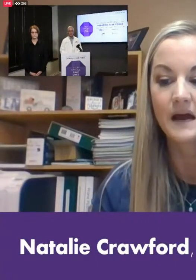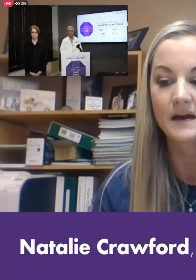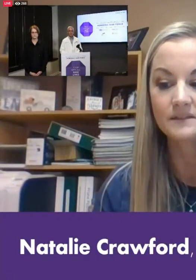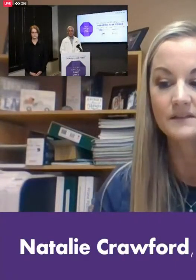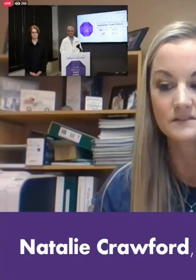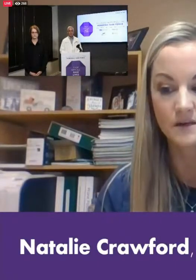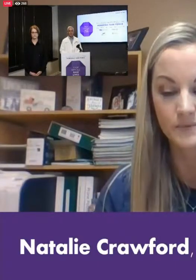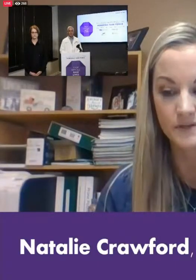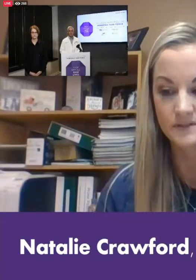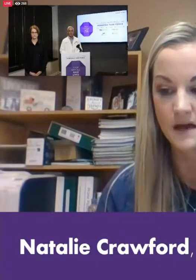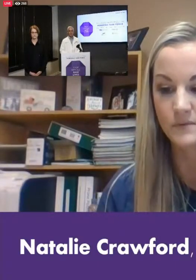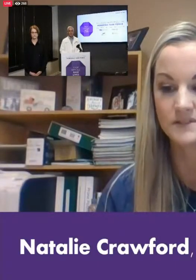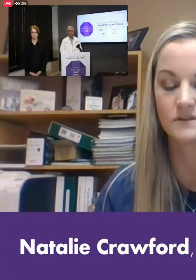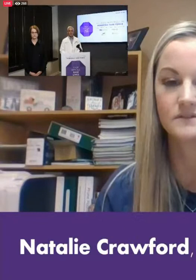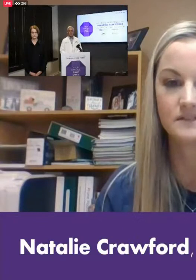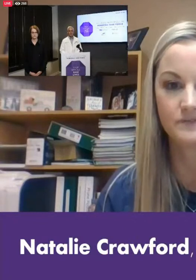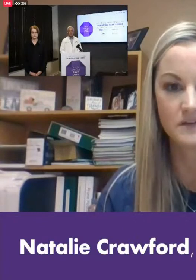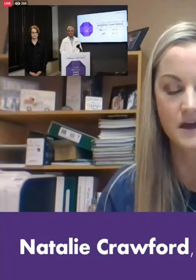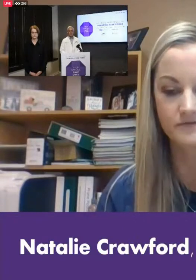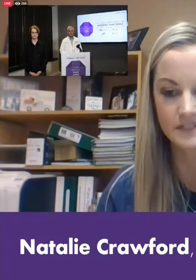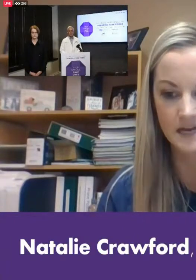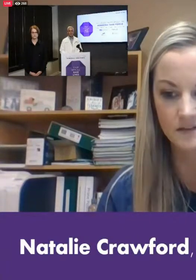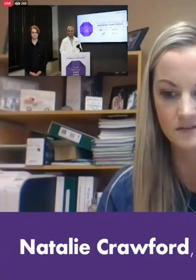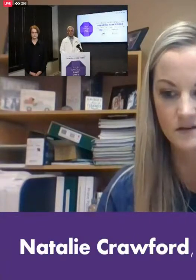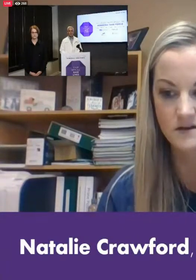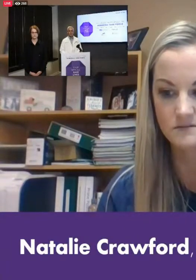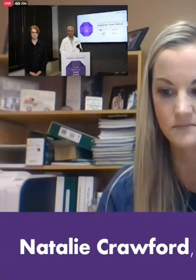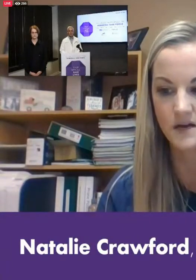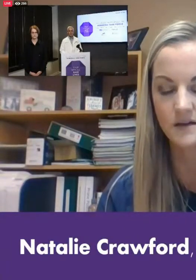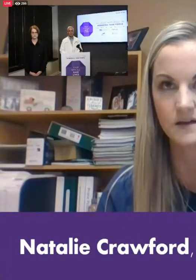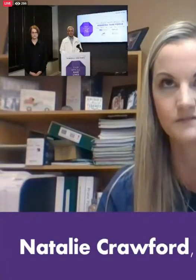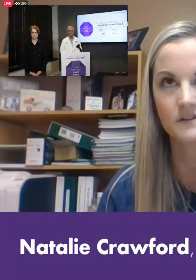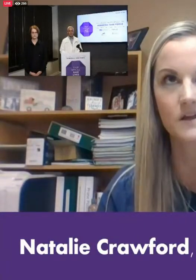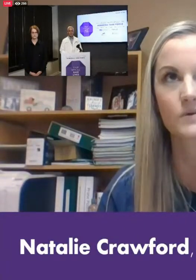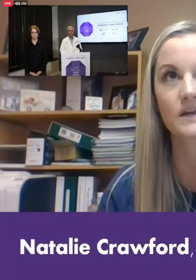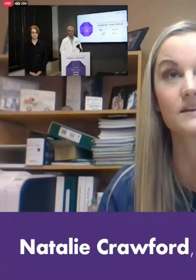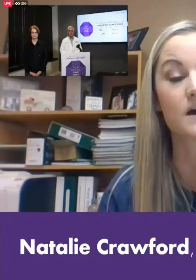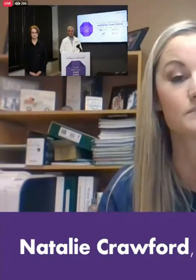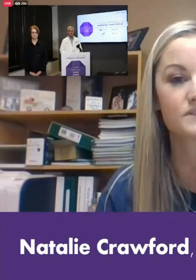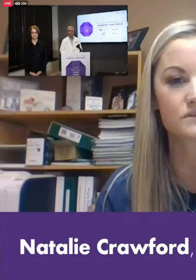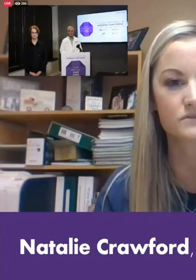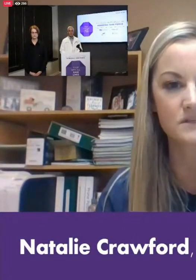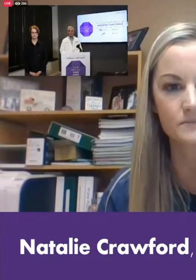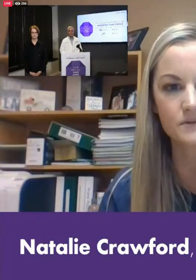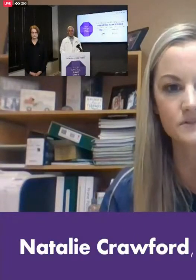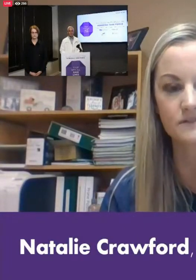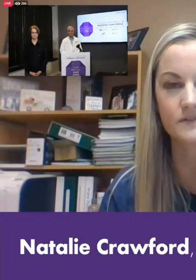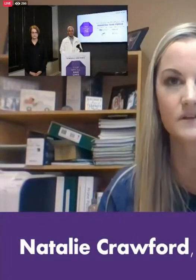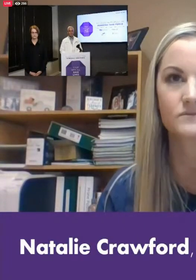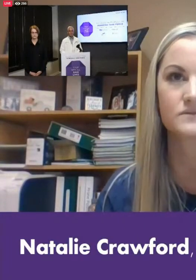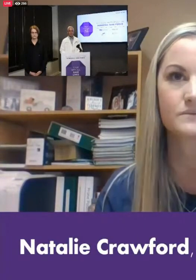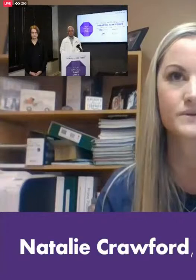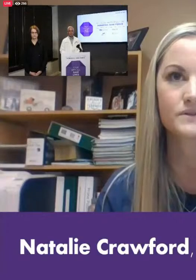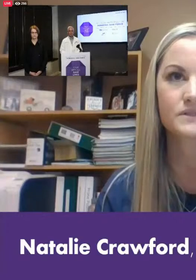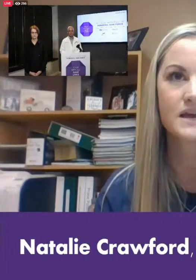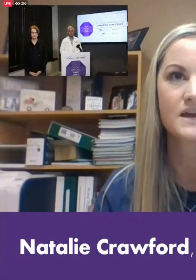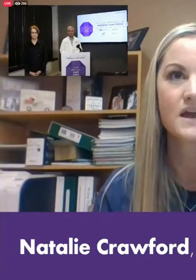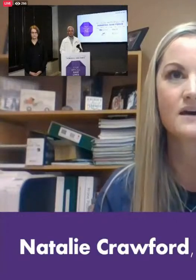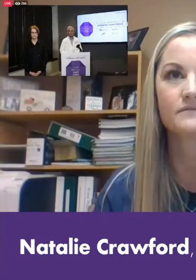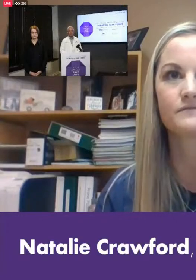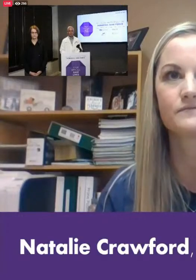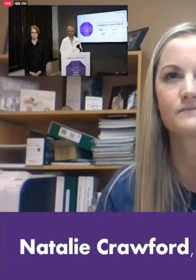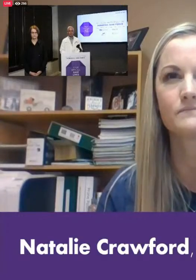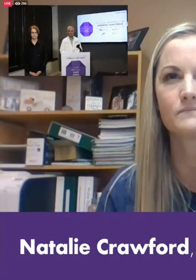So behind these numbers that we see on TV every day, I feel like we're getting numb to those numbers. I feel like those